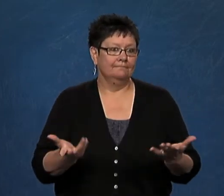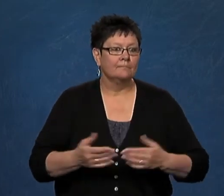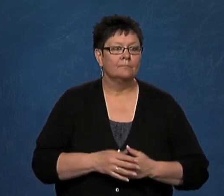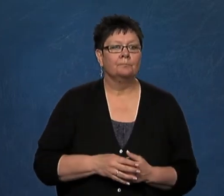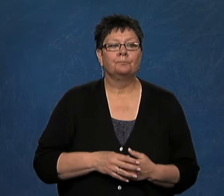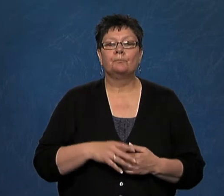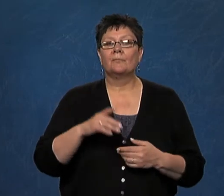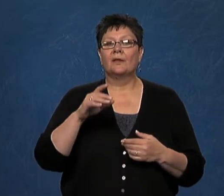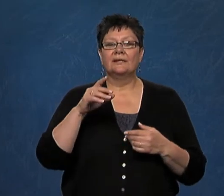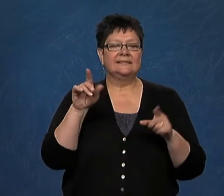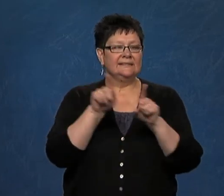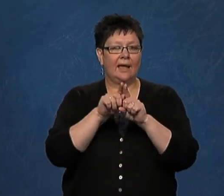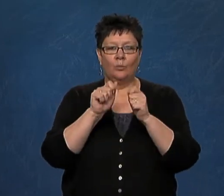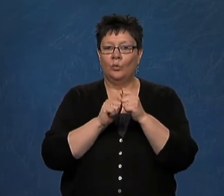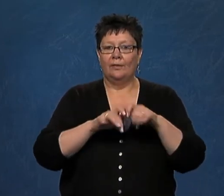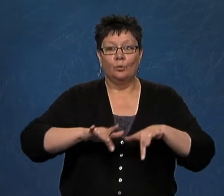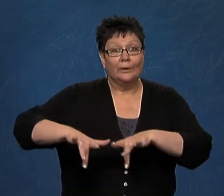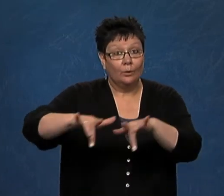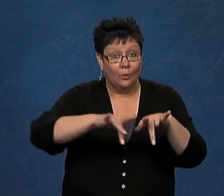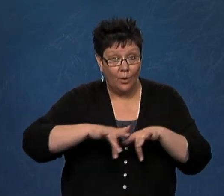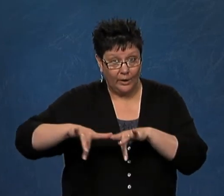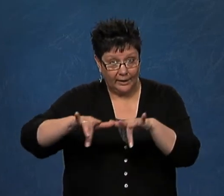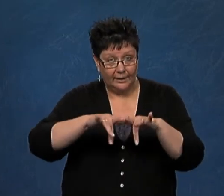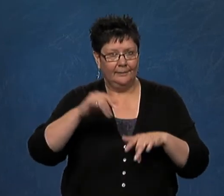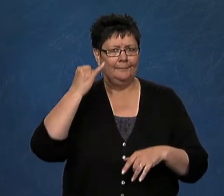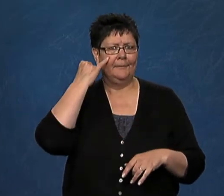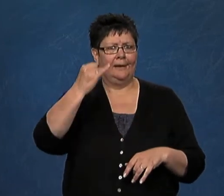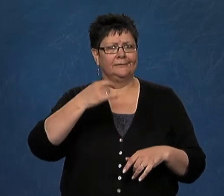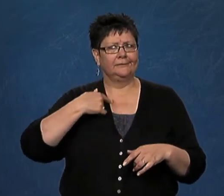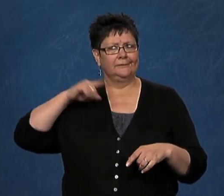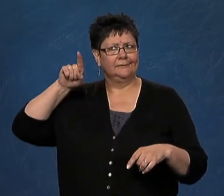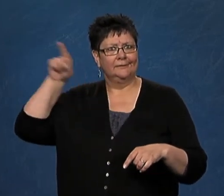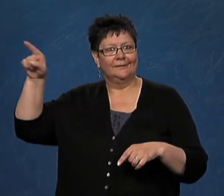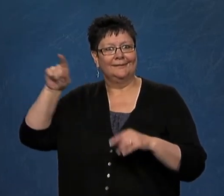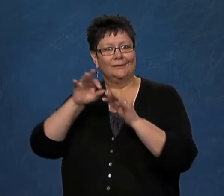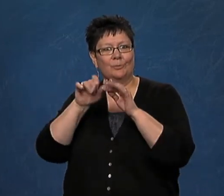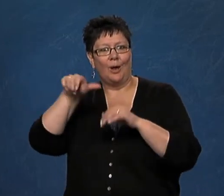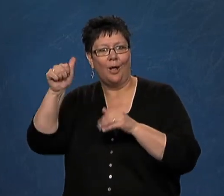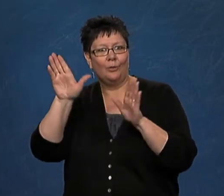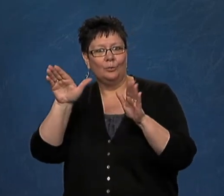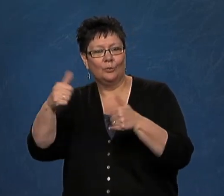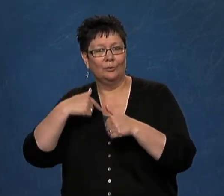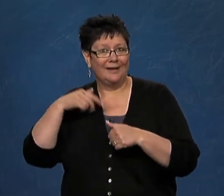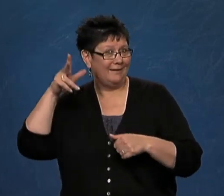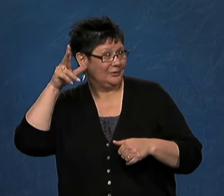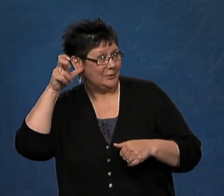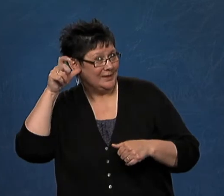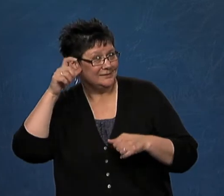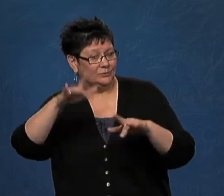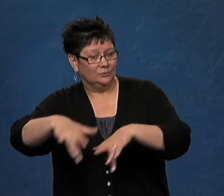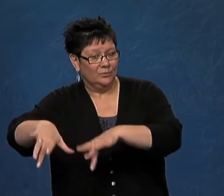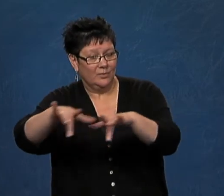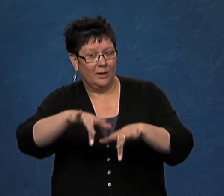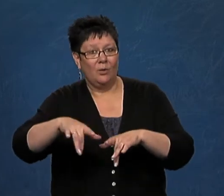facilitate that piece of the proceeding. Just like with recordings, if the interpreter is in another room and they have to listen